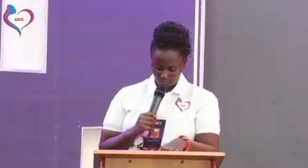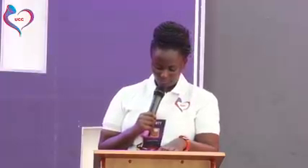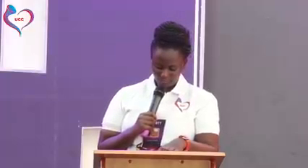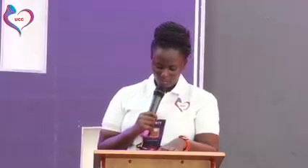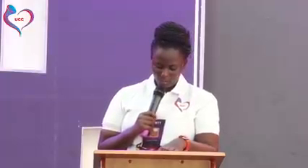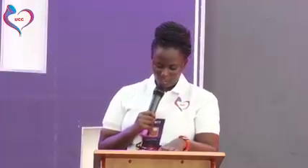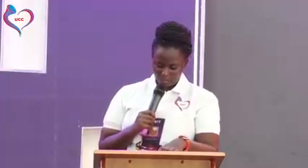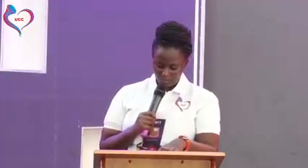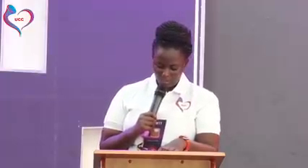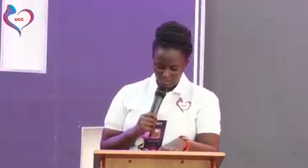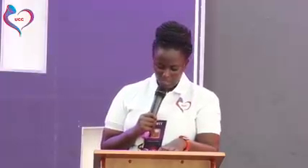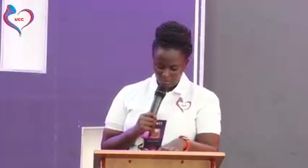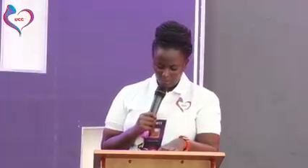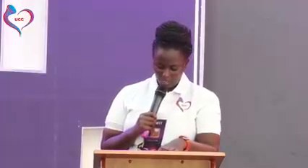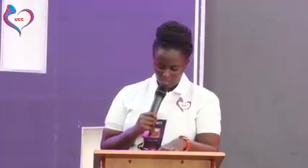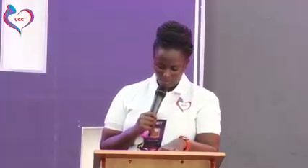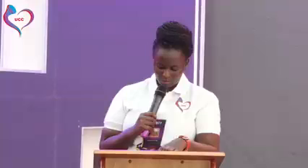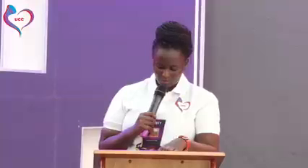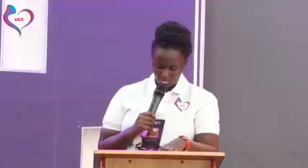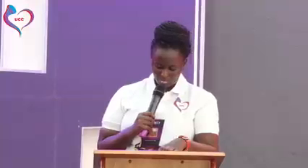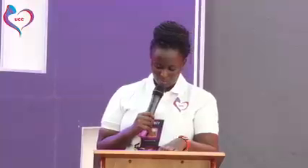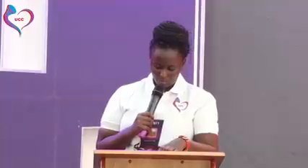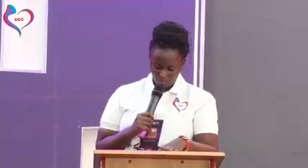yo. Temumanyi nga abadduka